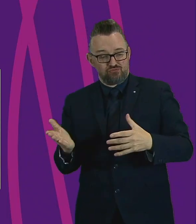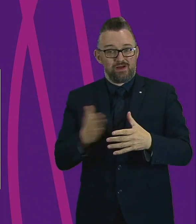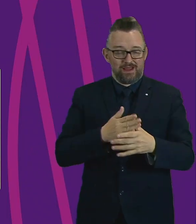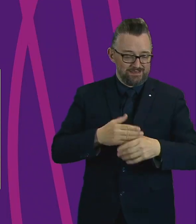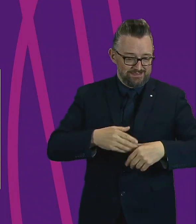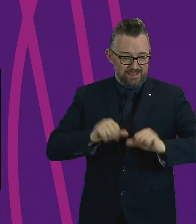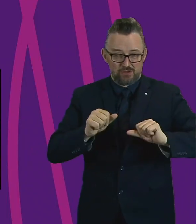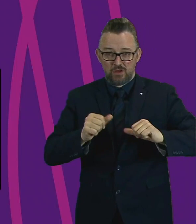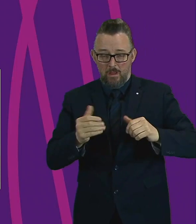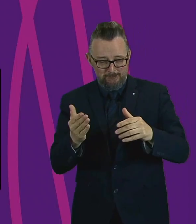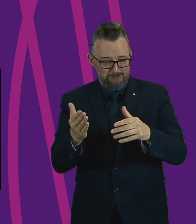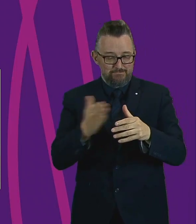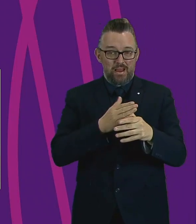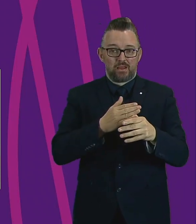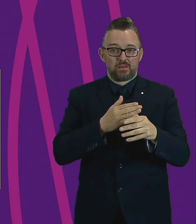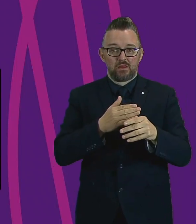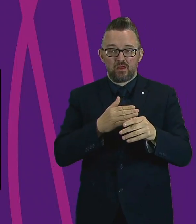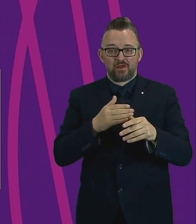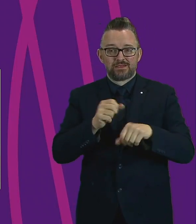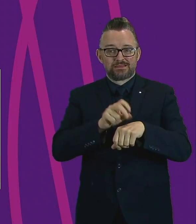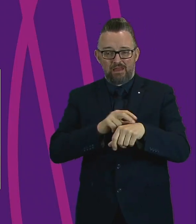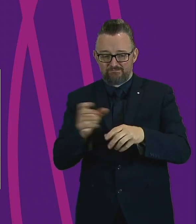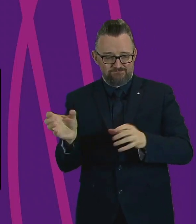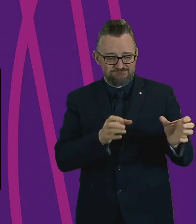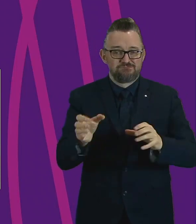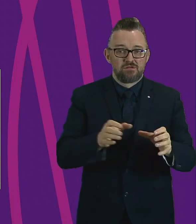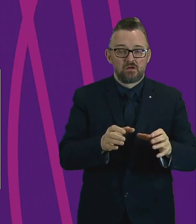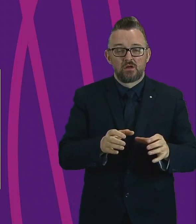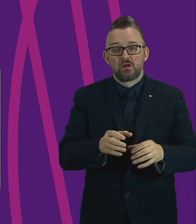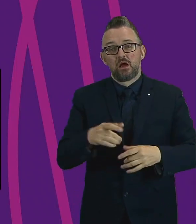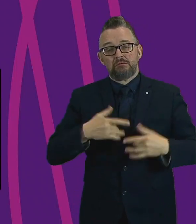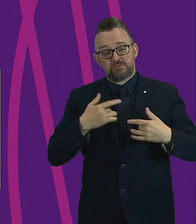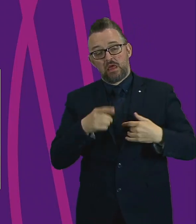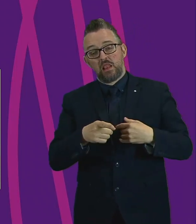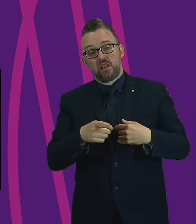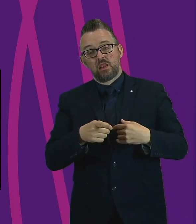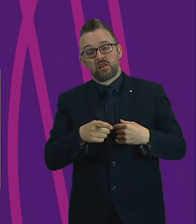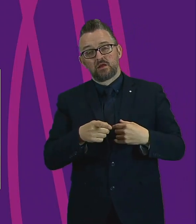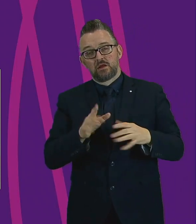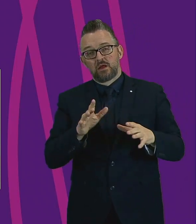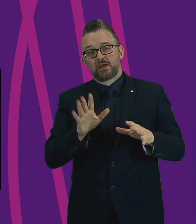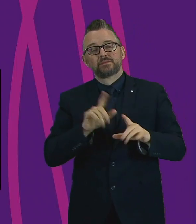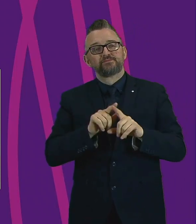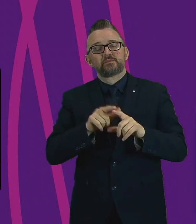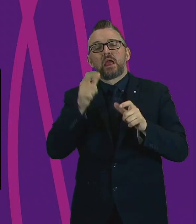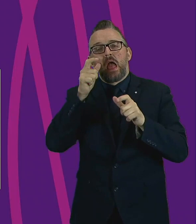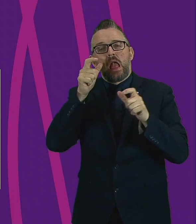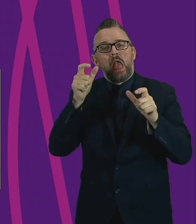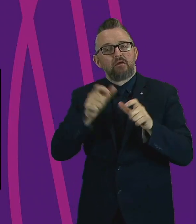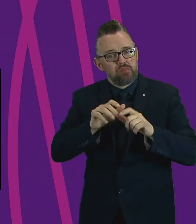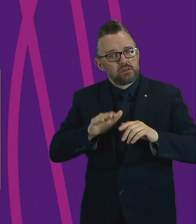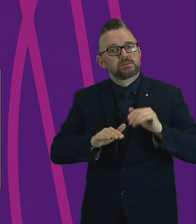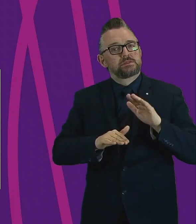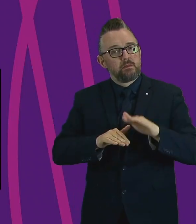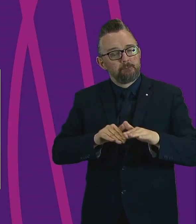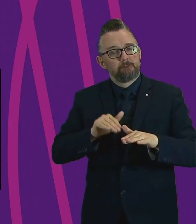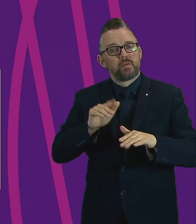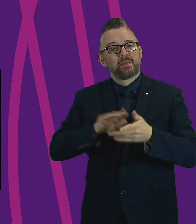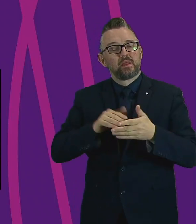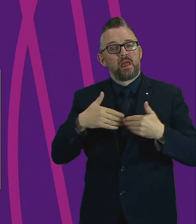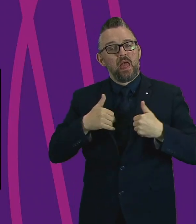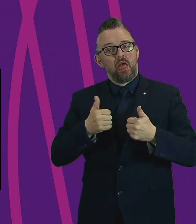for NHS Scotland mobilisation, sets out those, I would say, probably cautious steps in opening up for health service